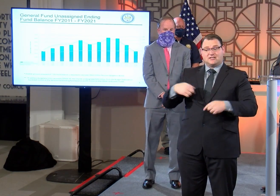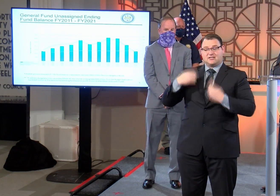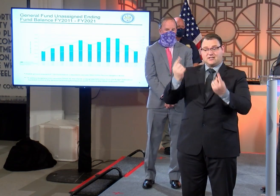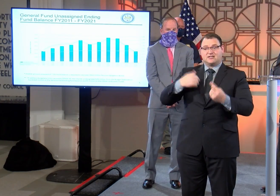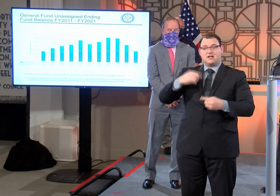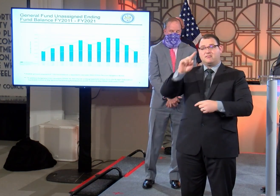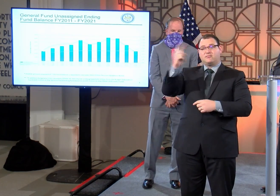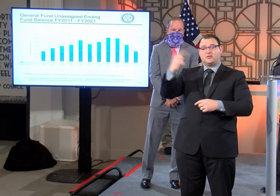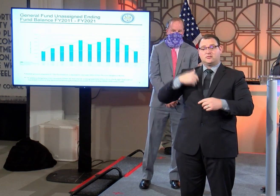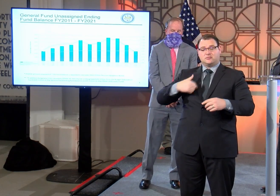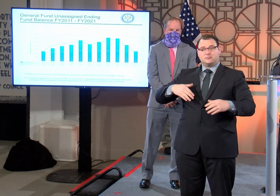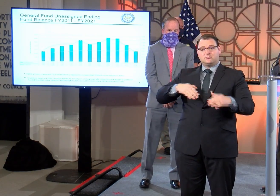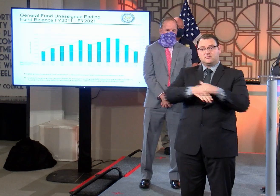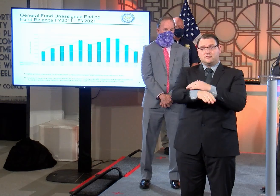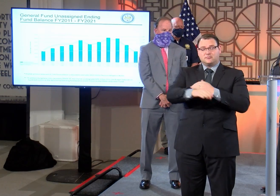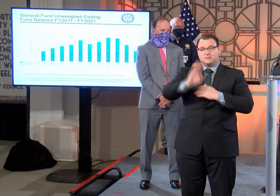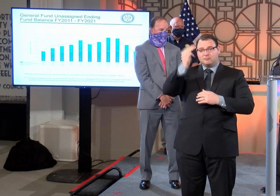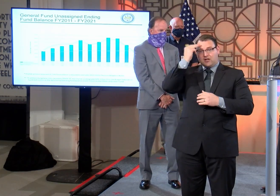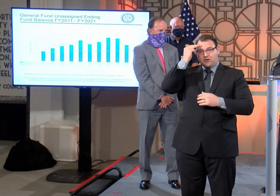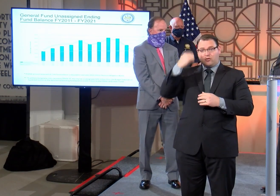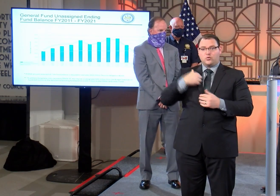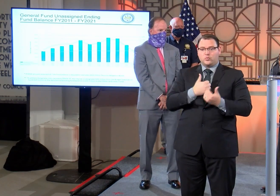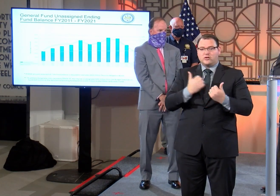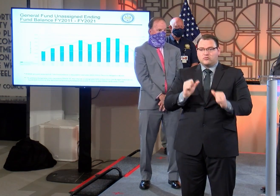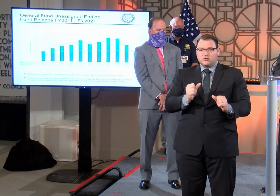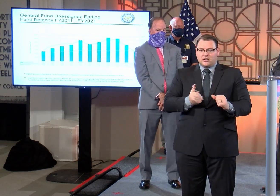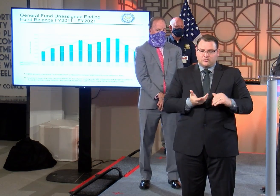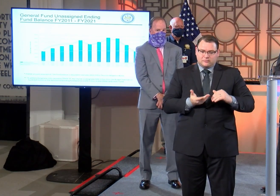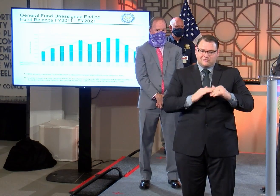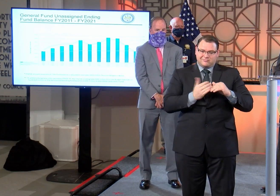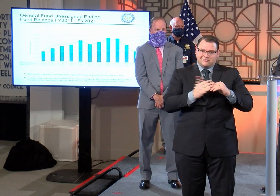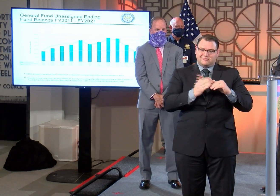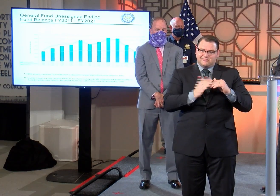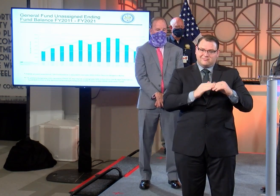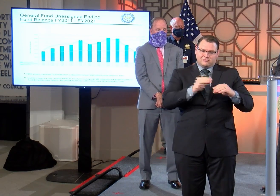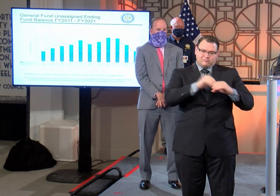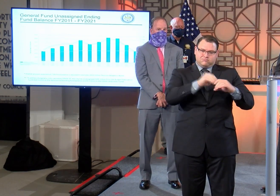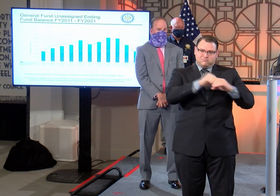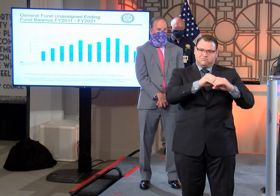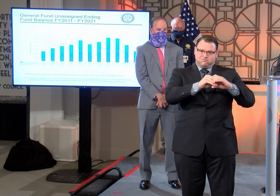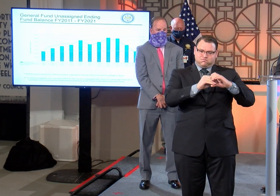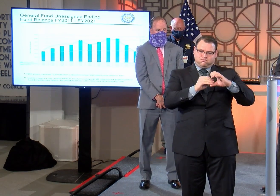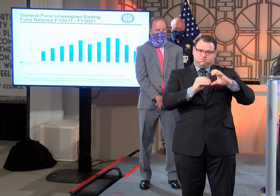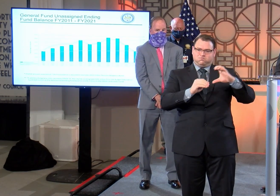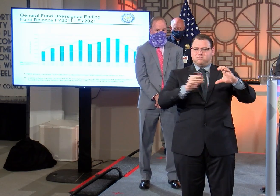build up the fund balance as high as possible in order to draw down, to close the